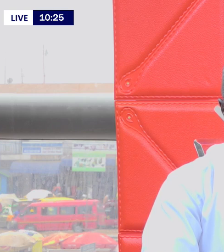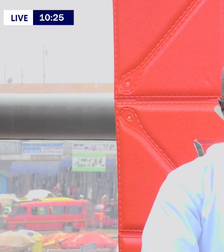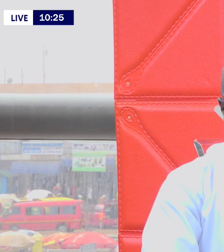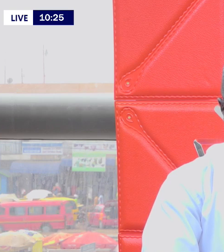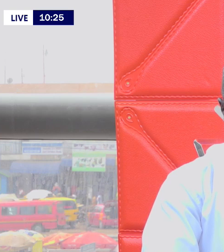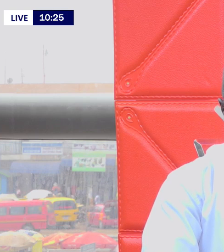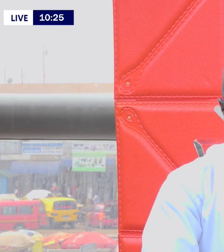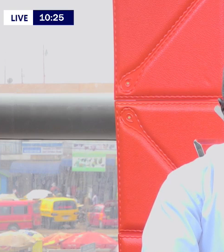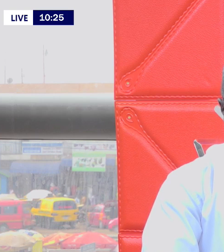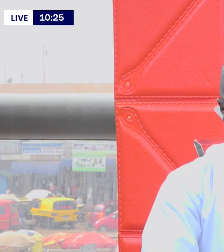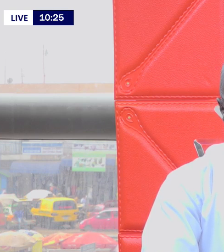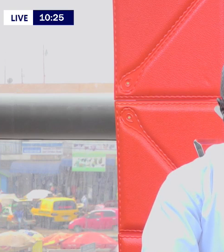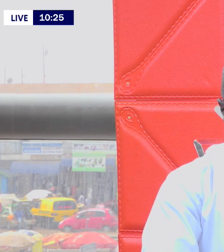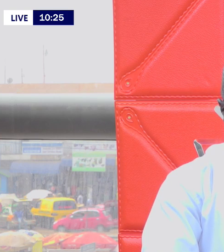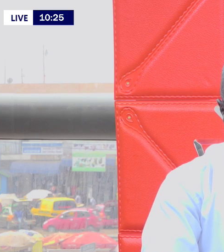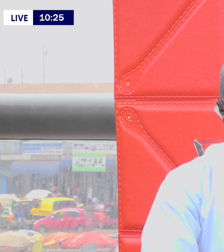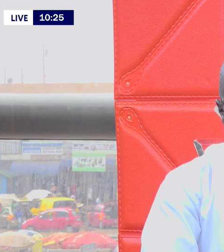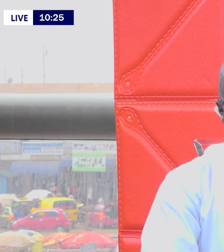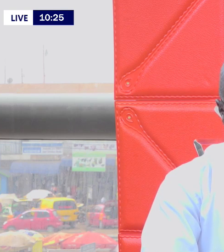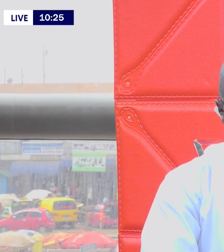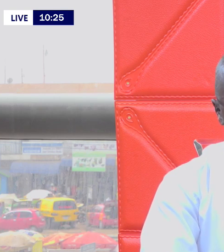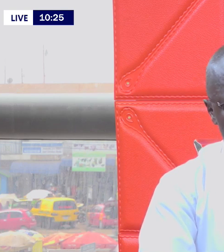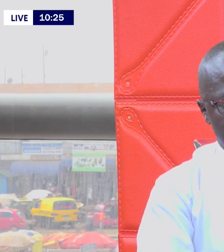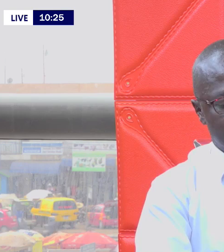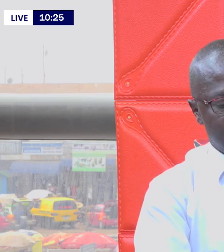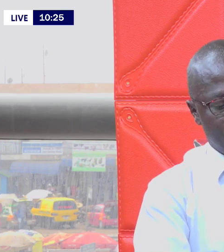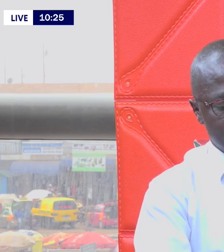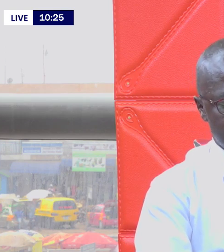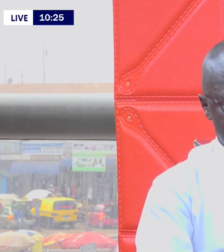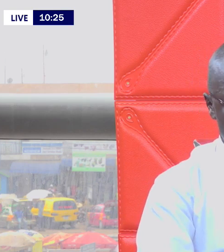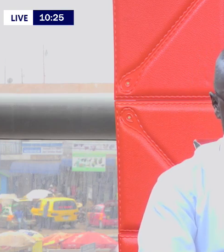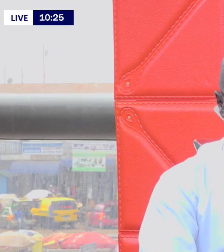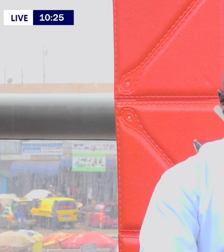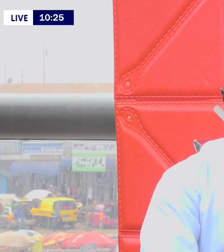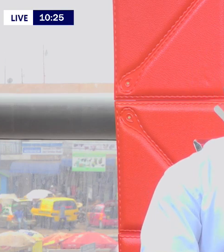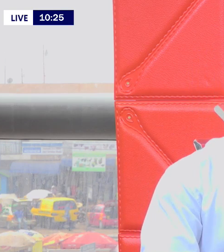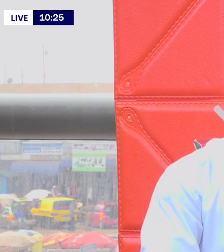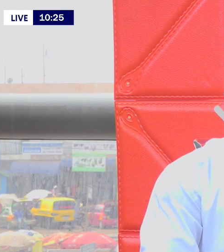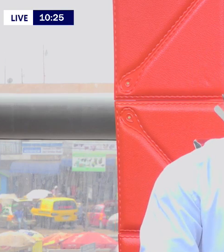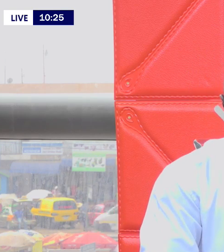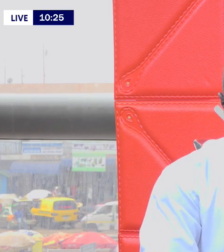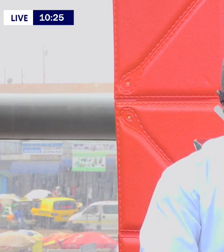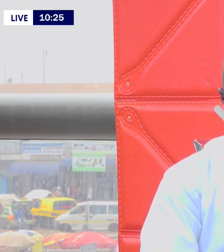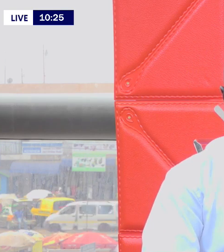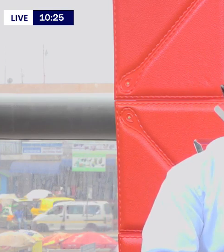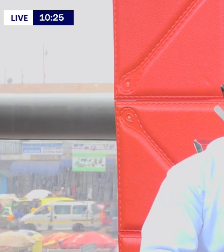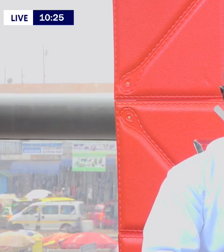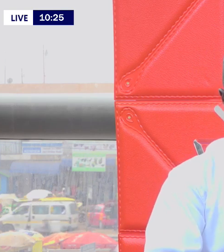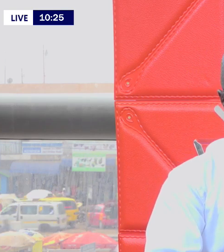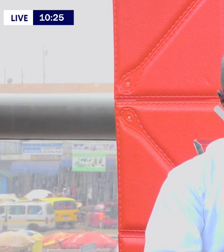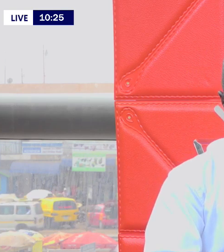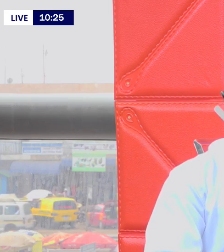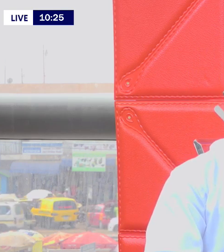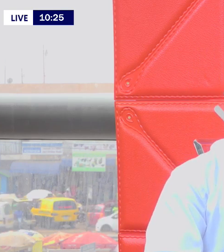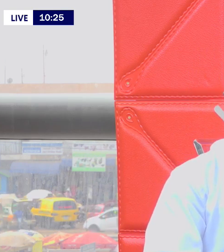thereby. Baba Zambo, good morning. I want to say the only thing that can prevent the EC from compiling new voters register is